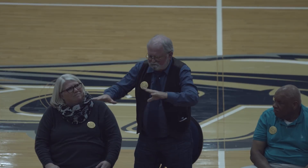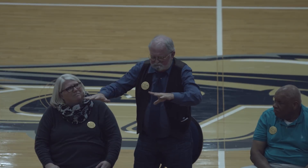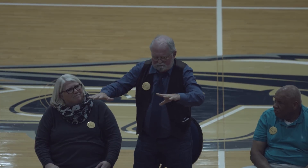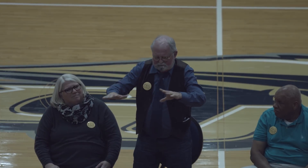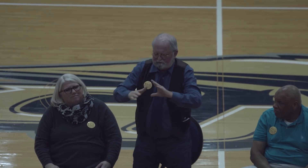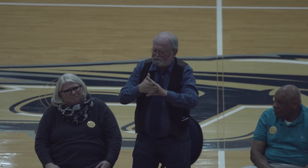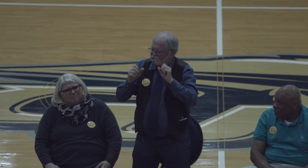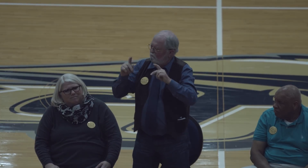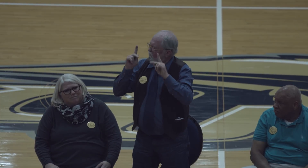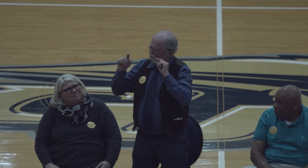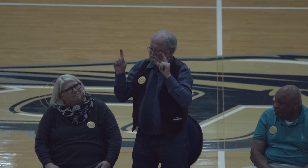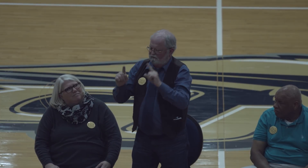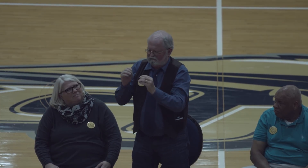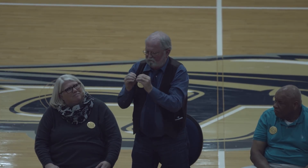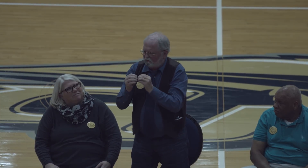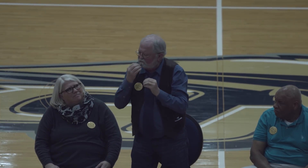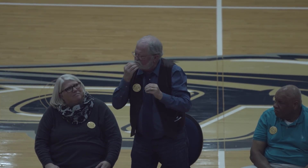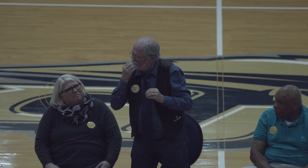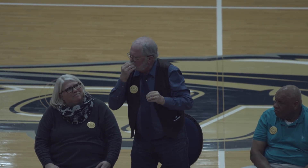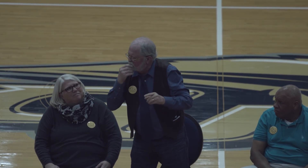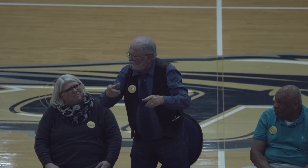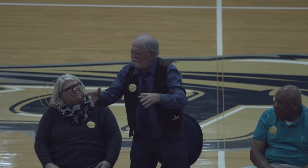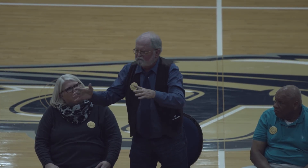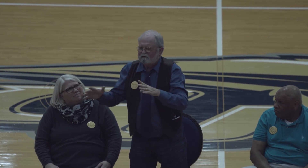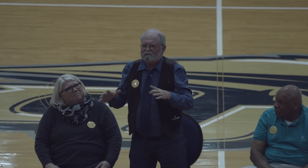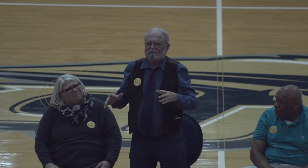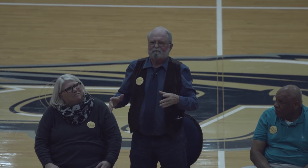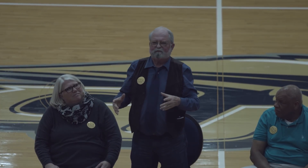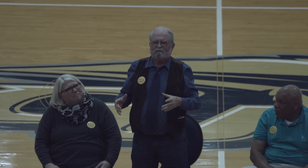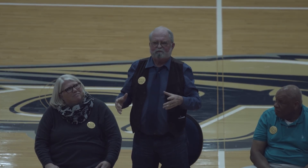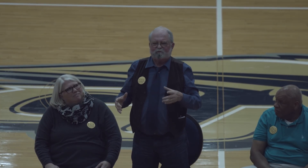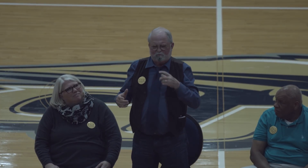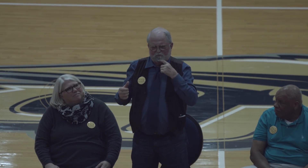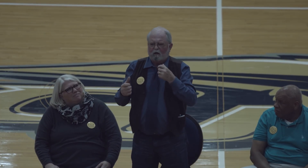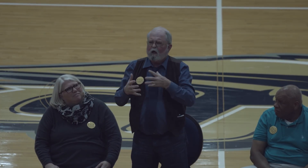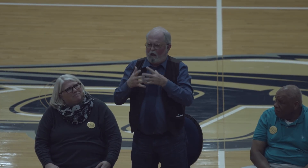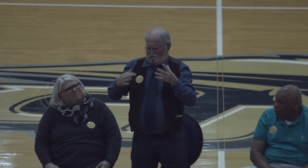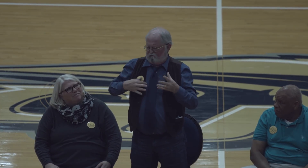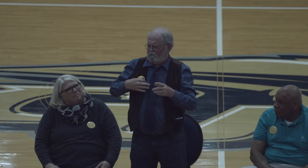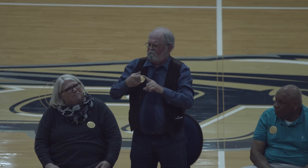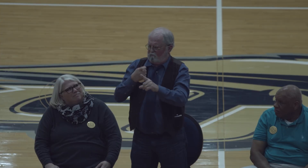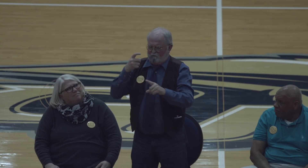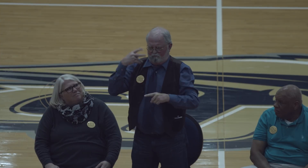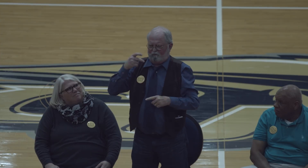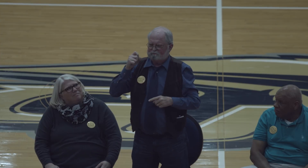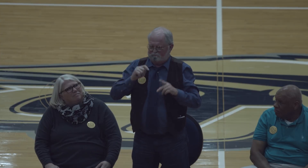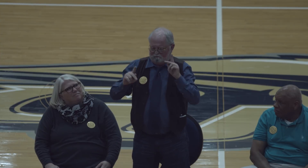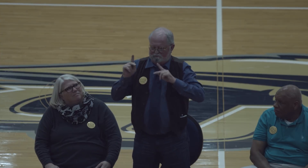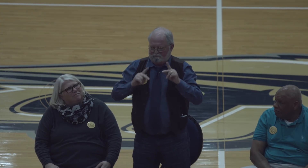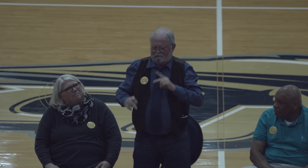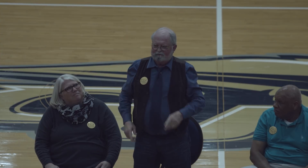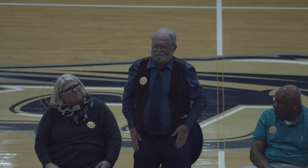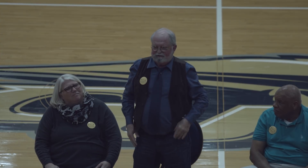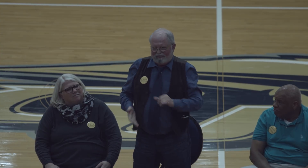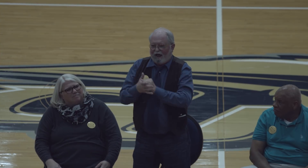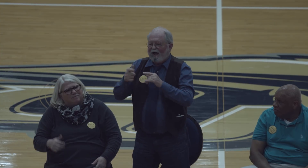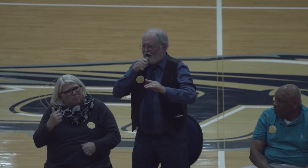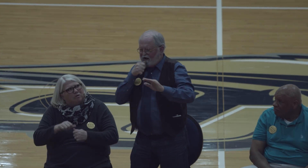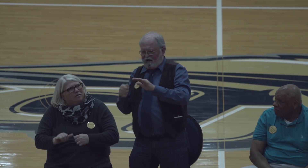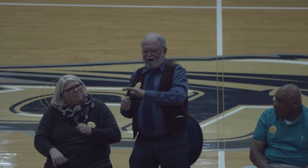that the food was not in order and came to help us reorganize the way the food was set out and served. And those were people from the